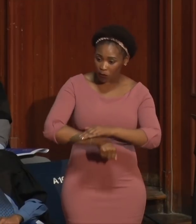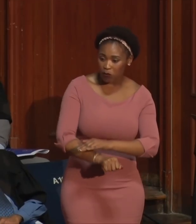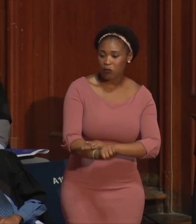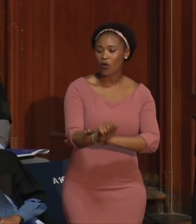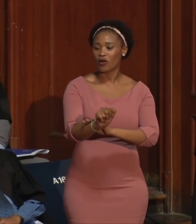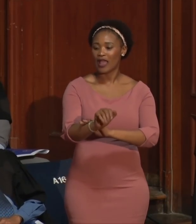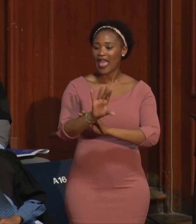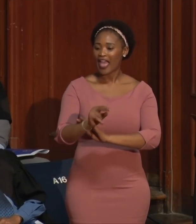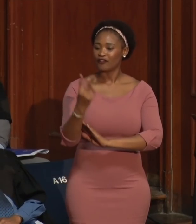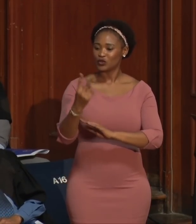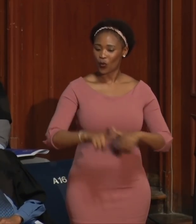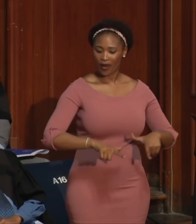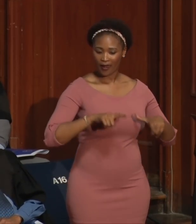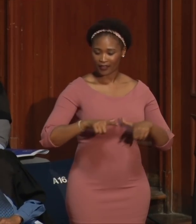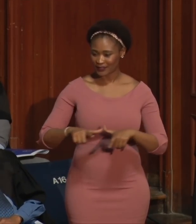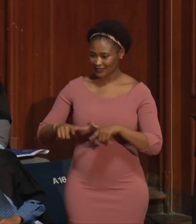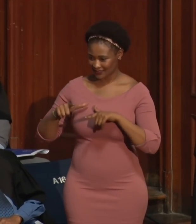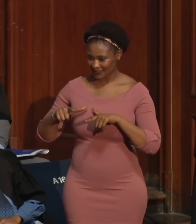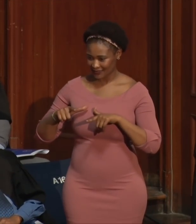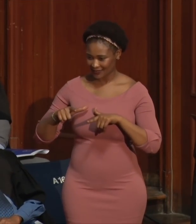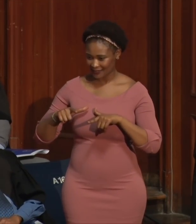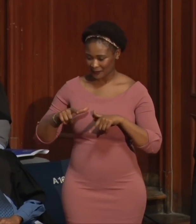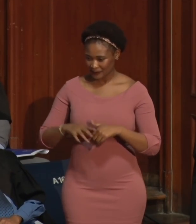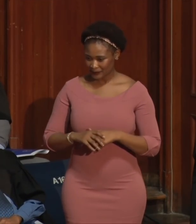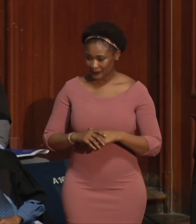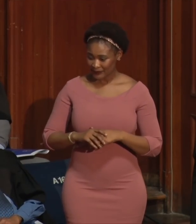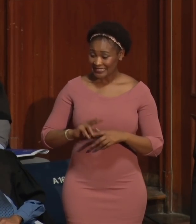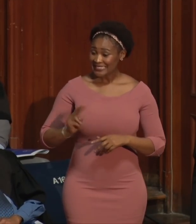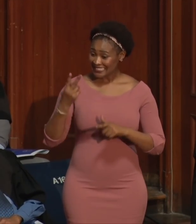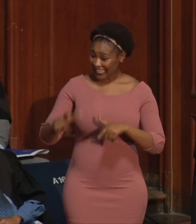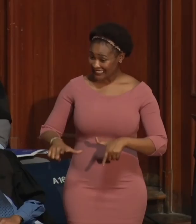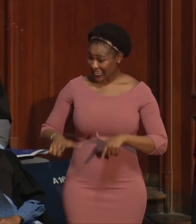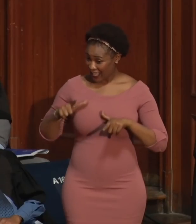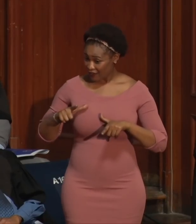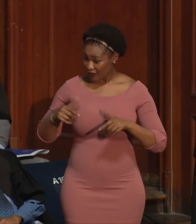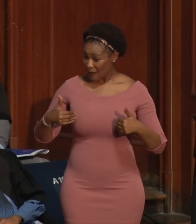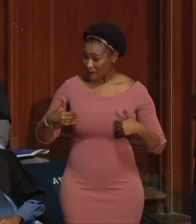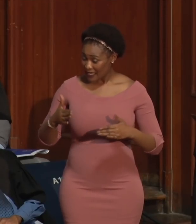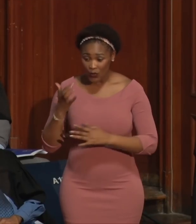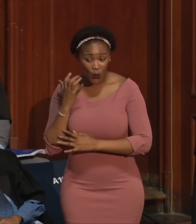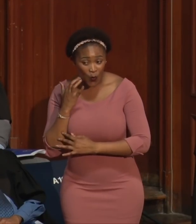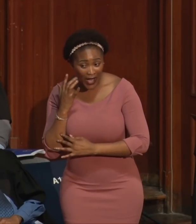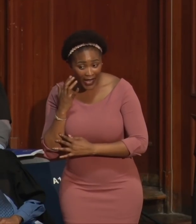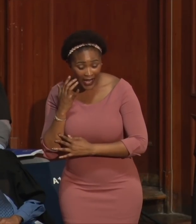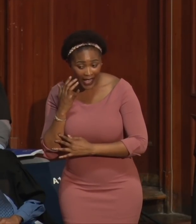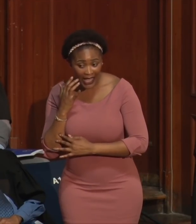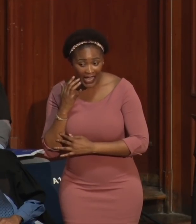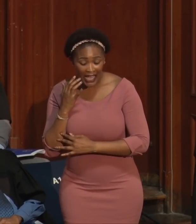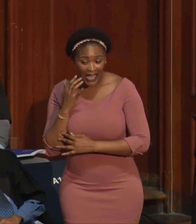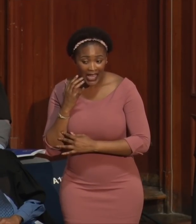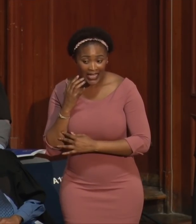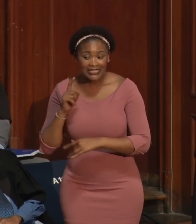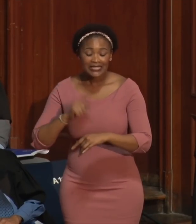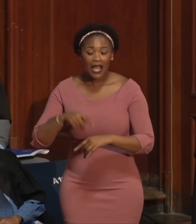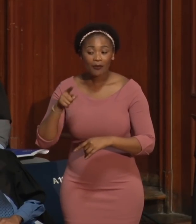given two lives. Your second life begins the day you realize you only have